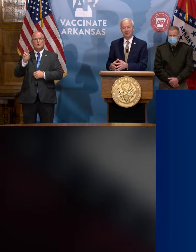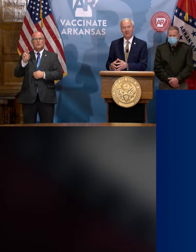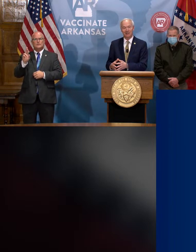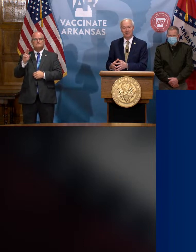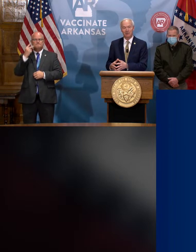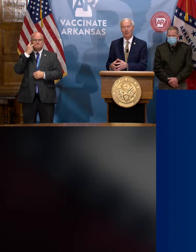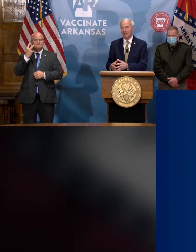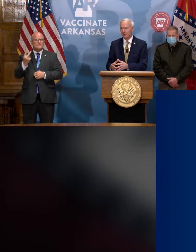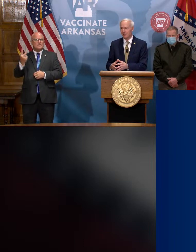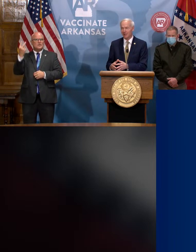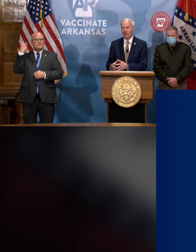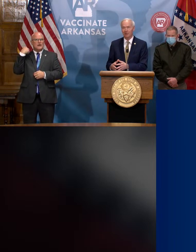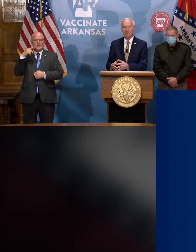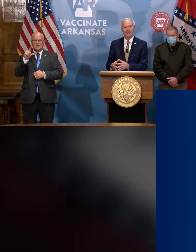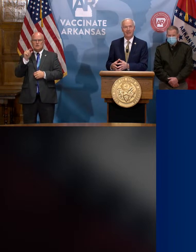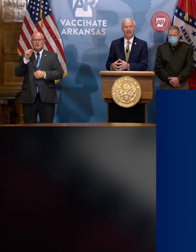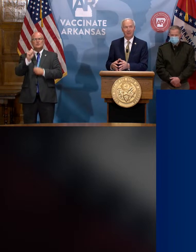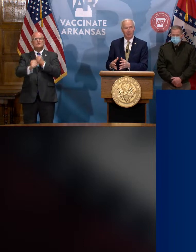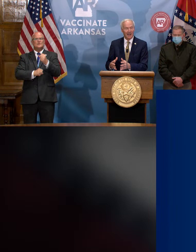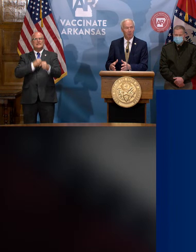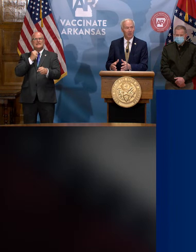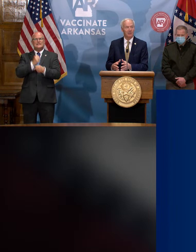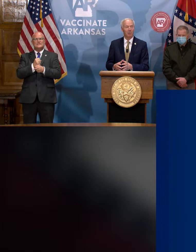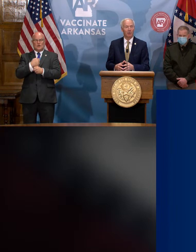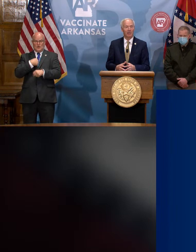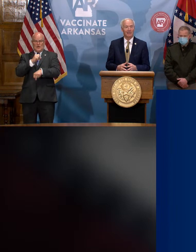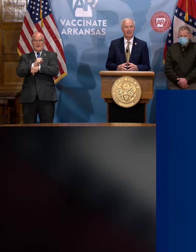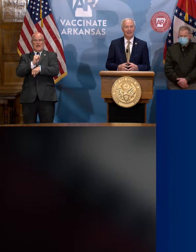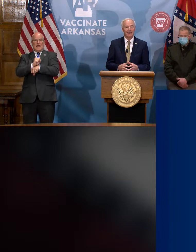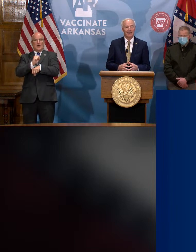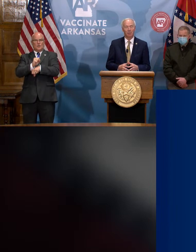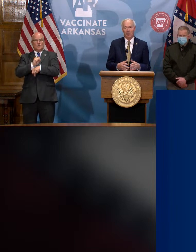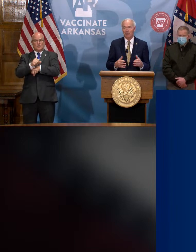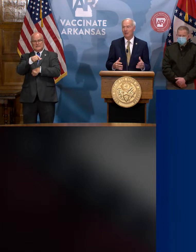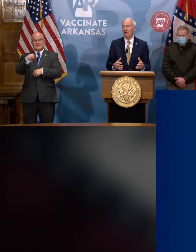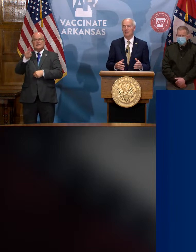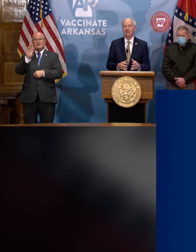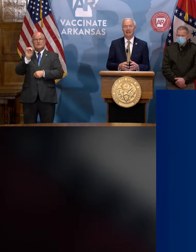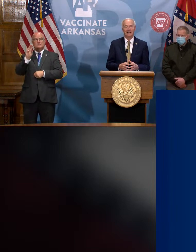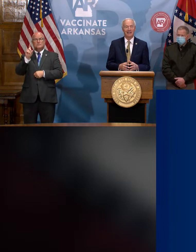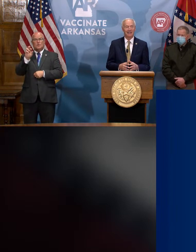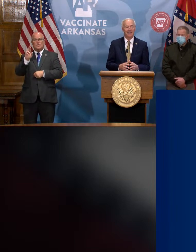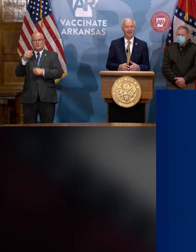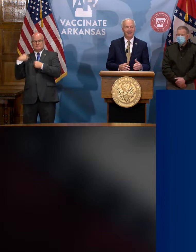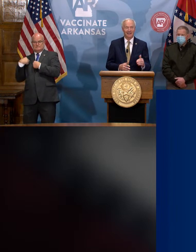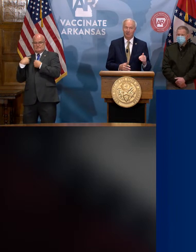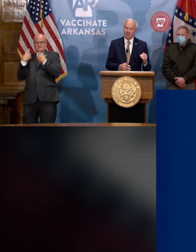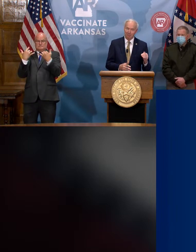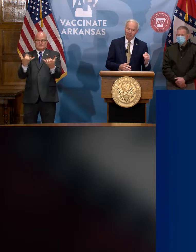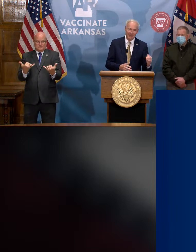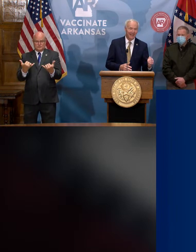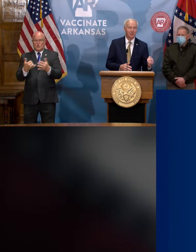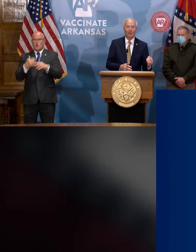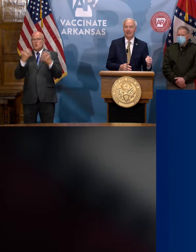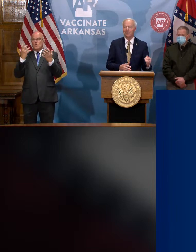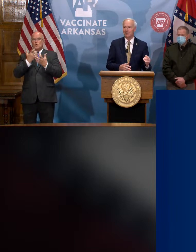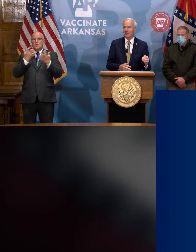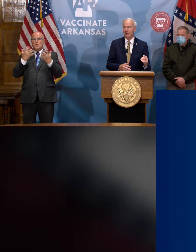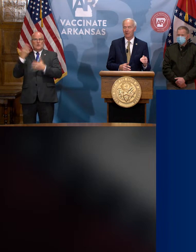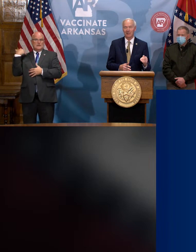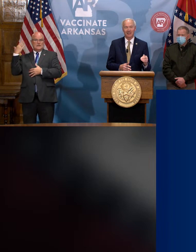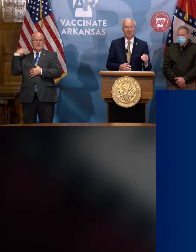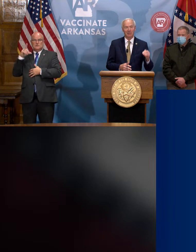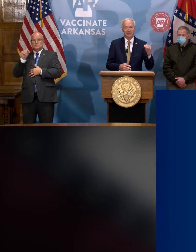back 20 years ago when I worked the border and where we are today, and it was bad 20